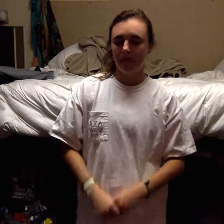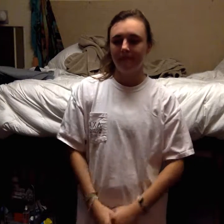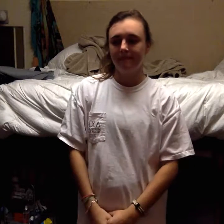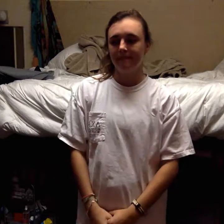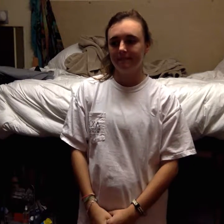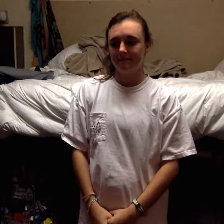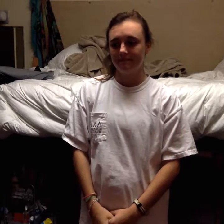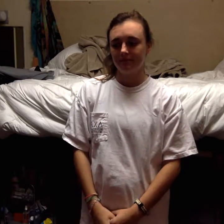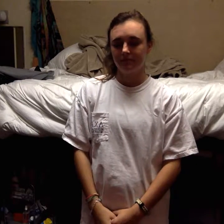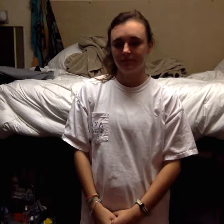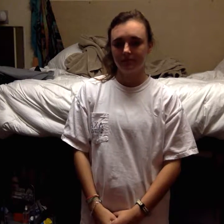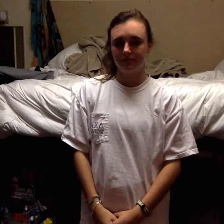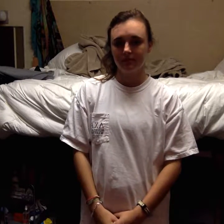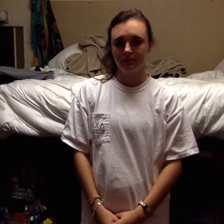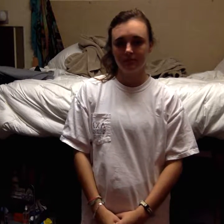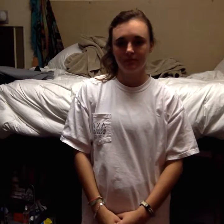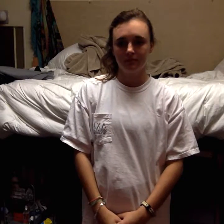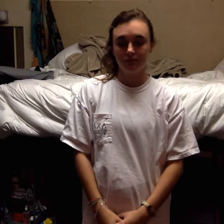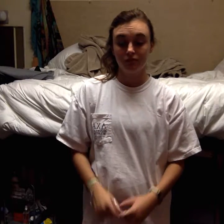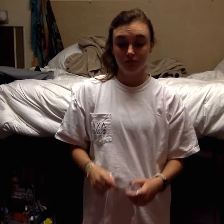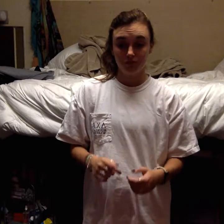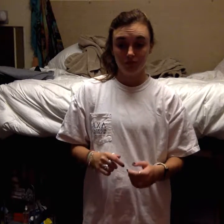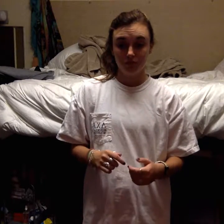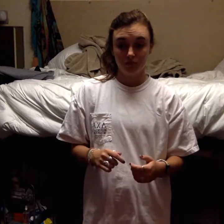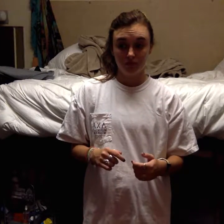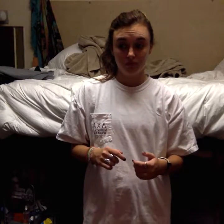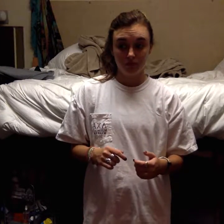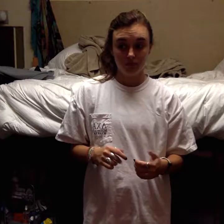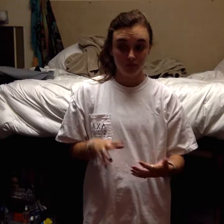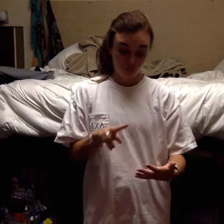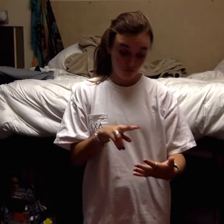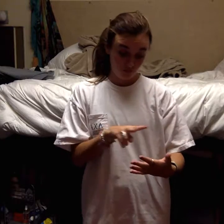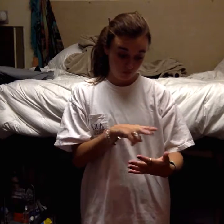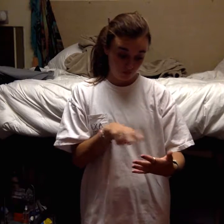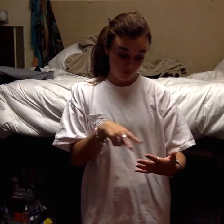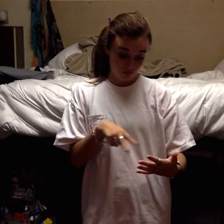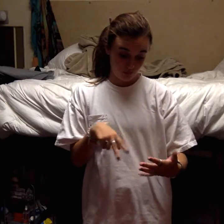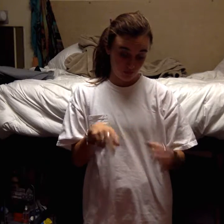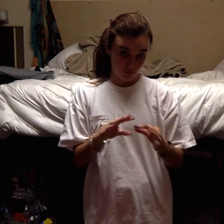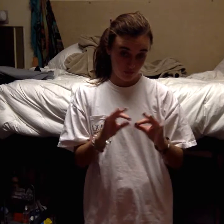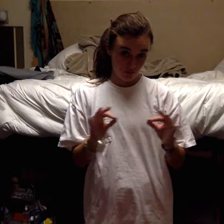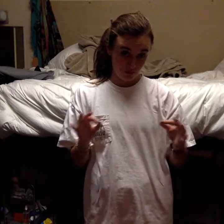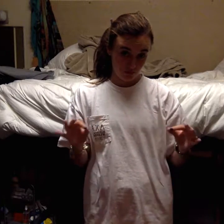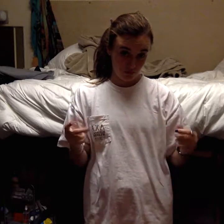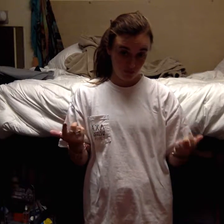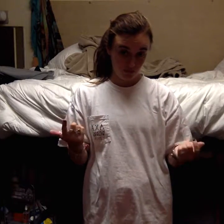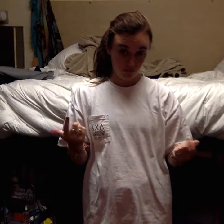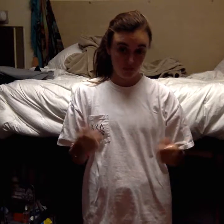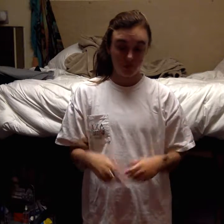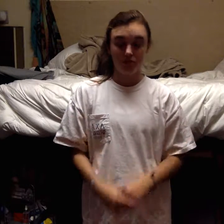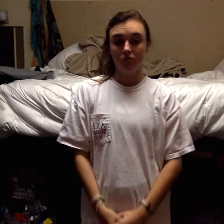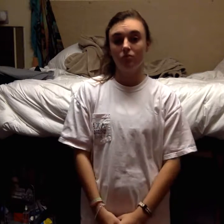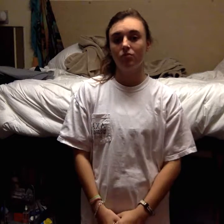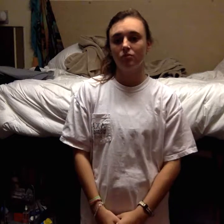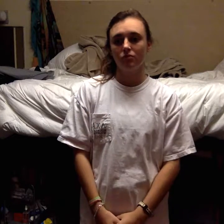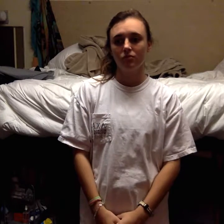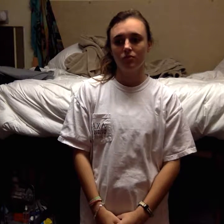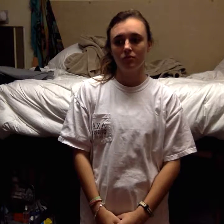So when you read your sentence, this fits then. We've written when objects travel into the distance, they become shorter, narrower, and lighter in